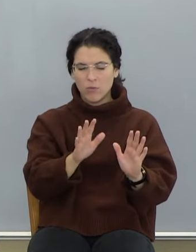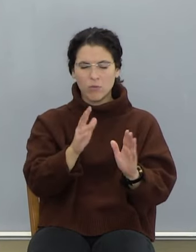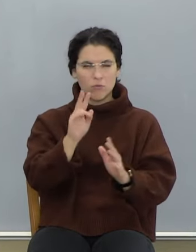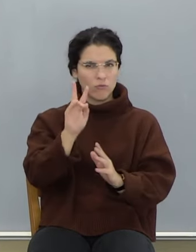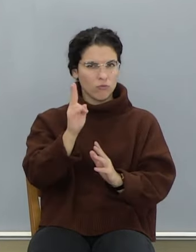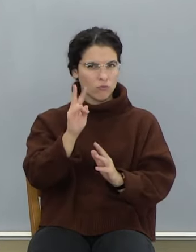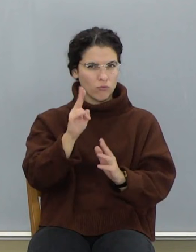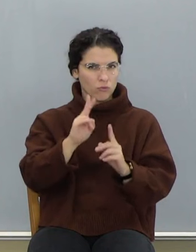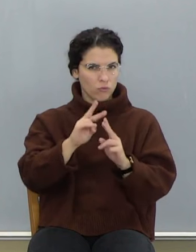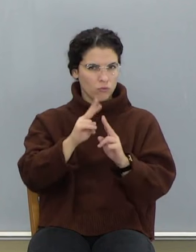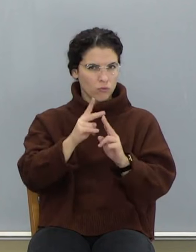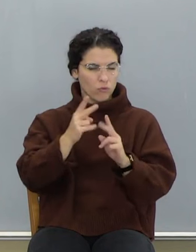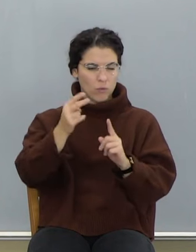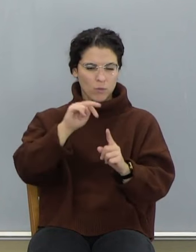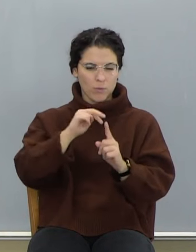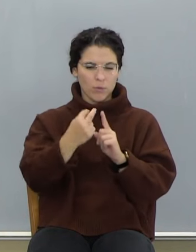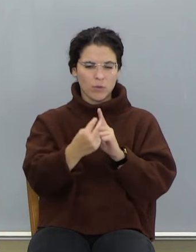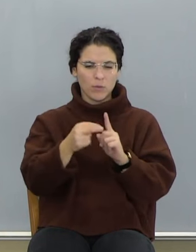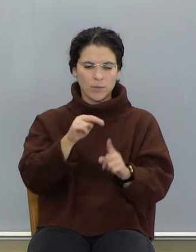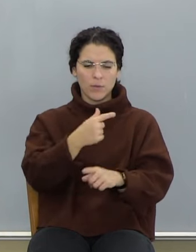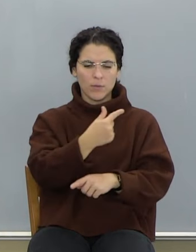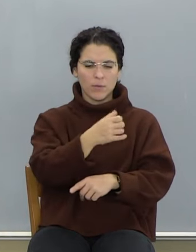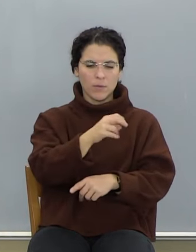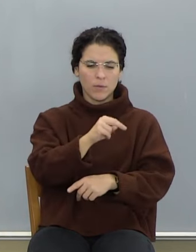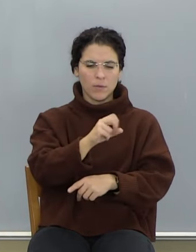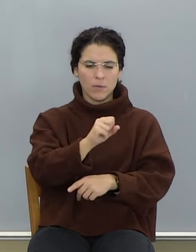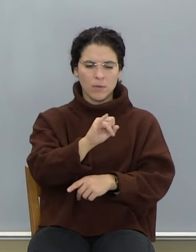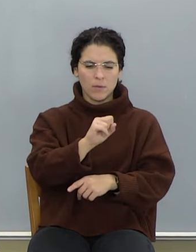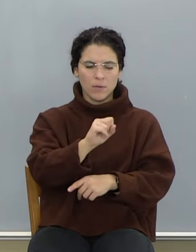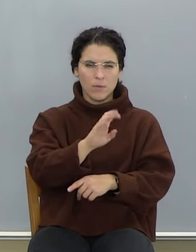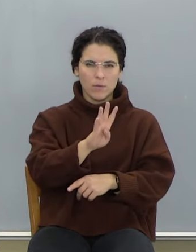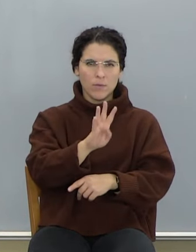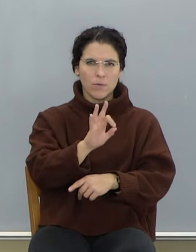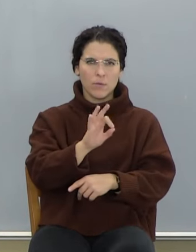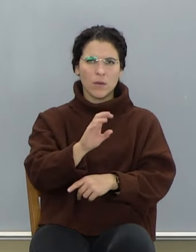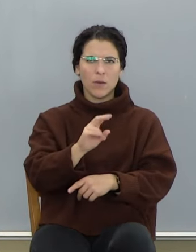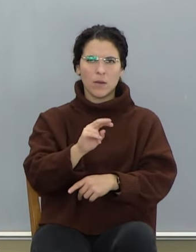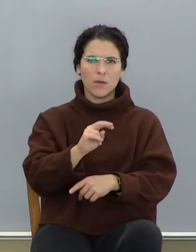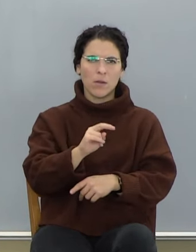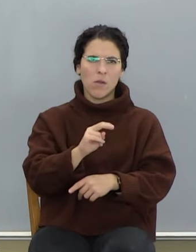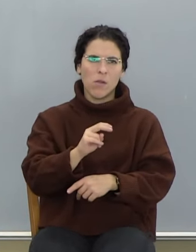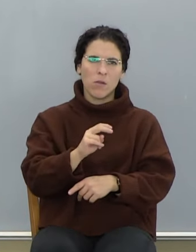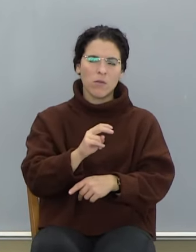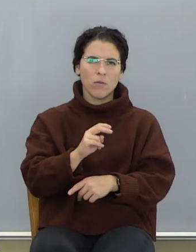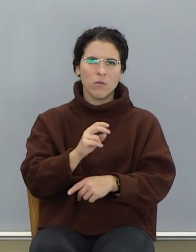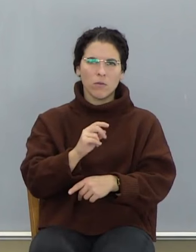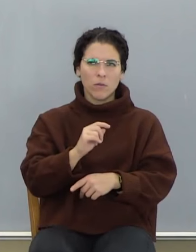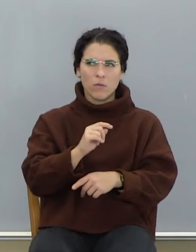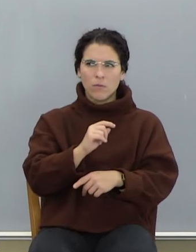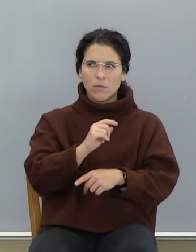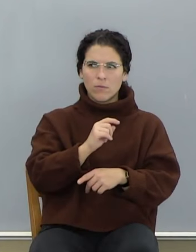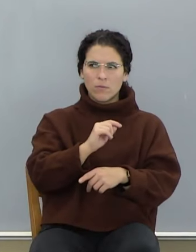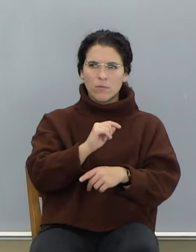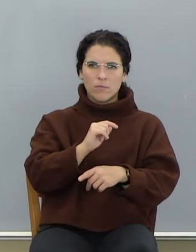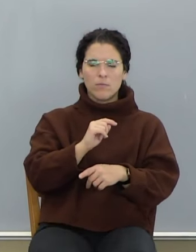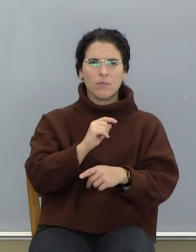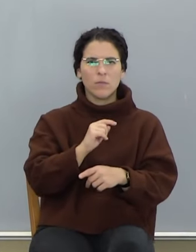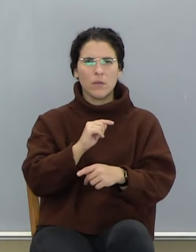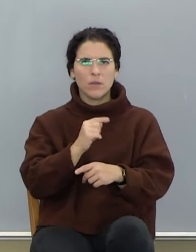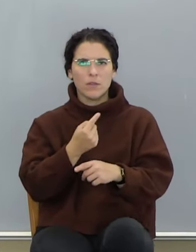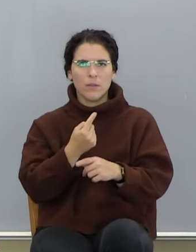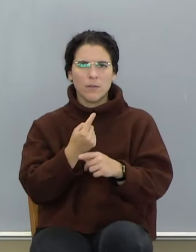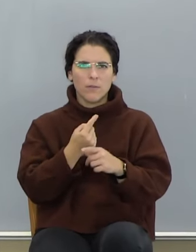perspective in Genesis chapter 49. So let's start looking at what Jacob, this is the first occurrence of the